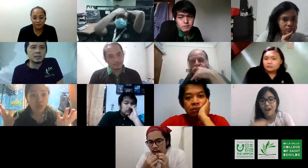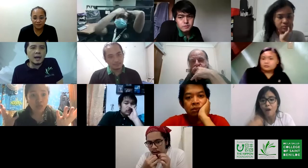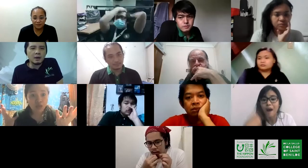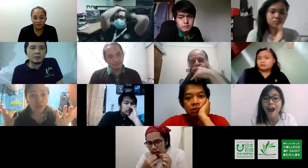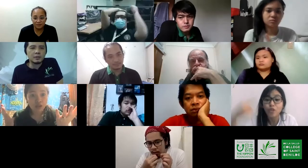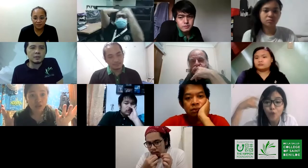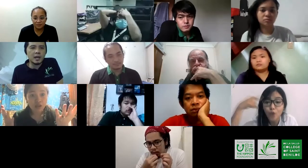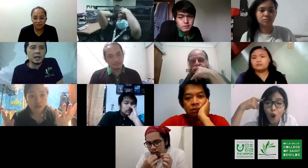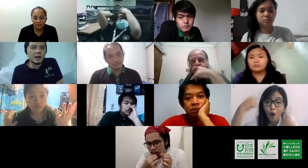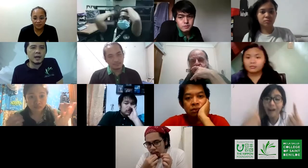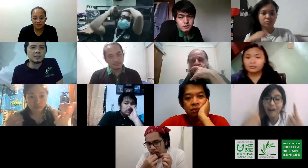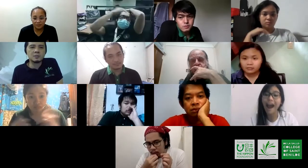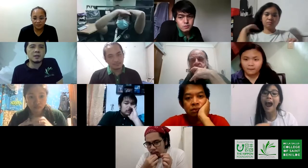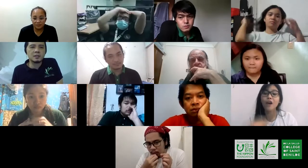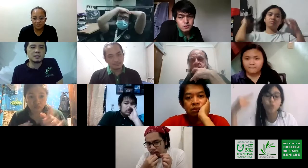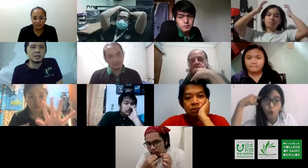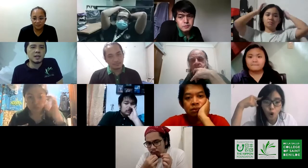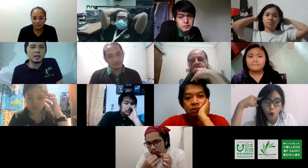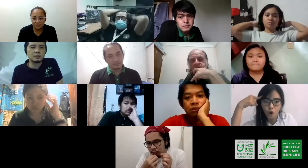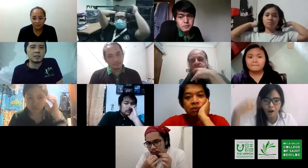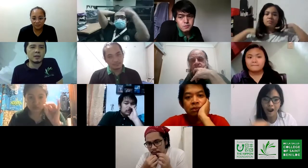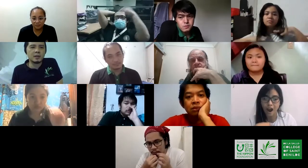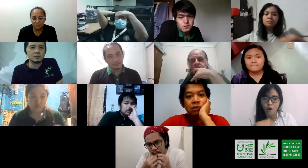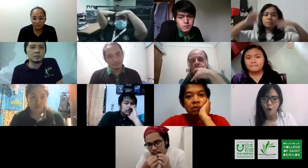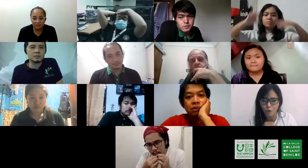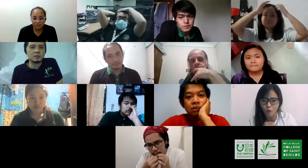allowed. And I just wanted to say that I looked at my notes.